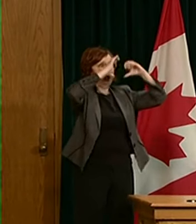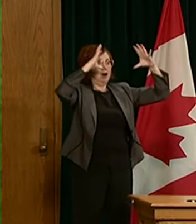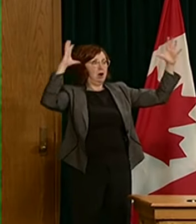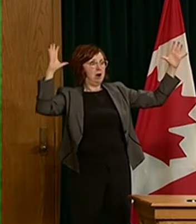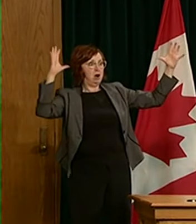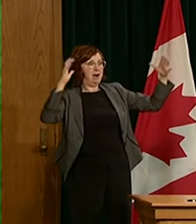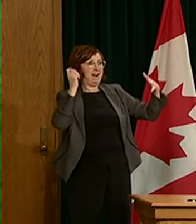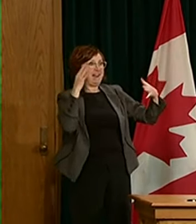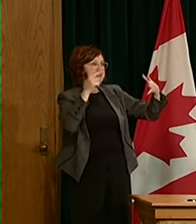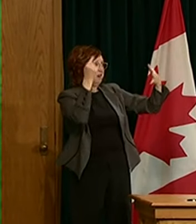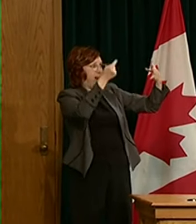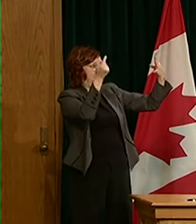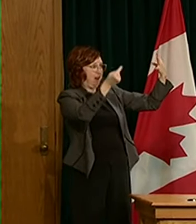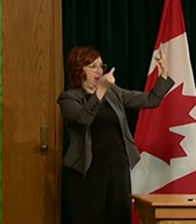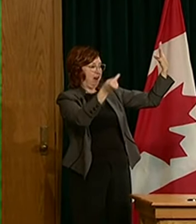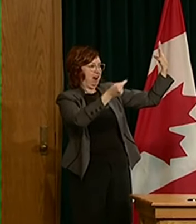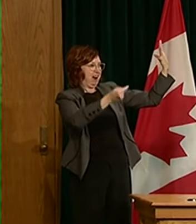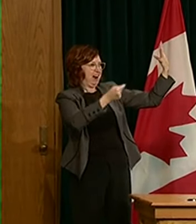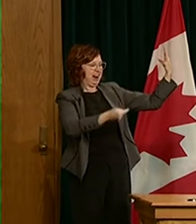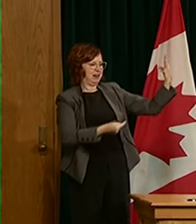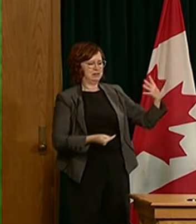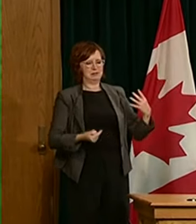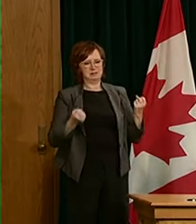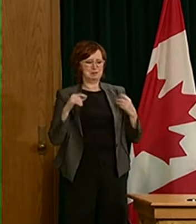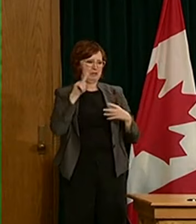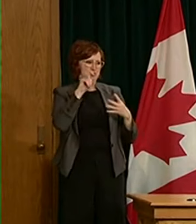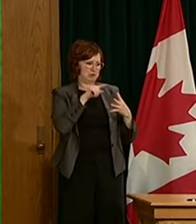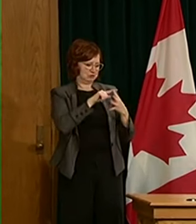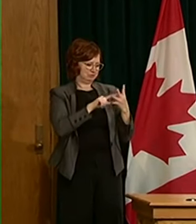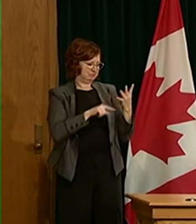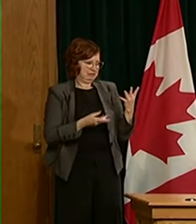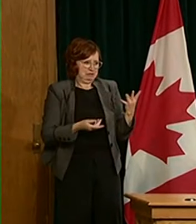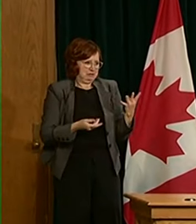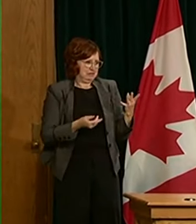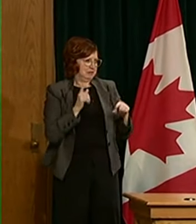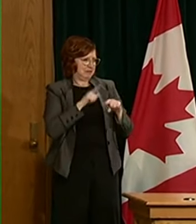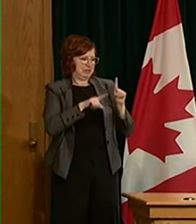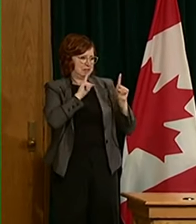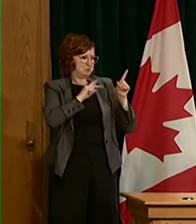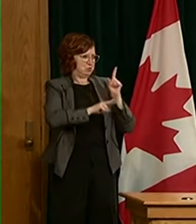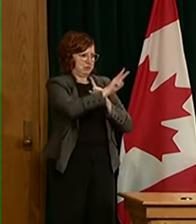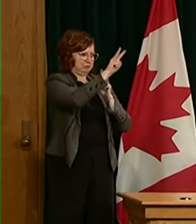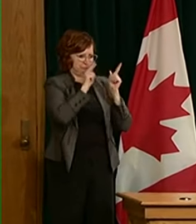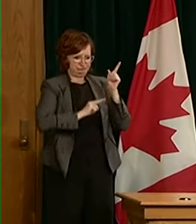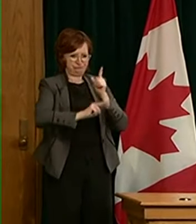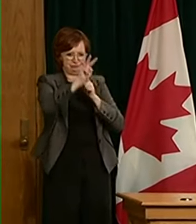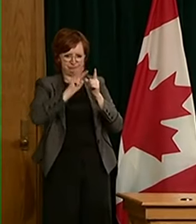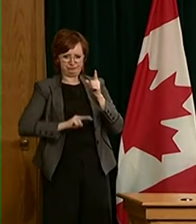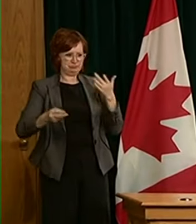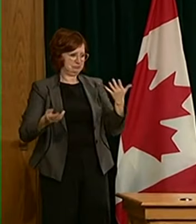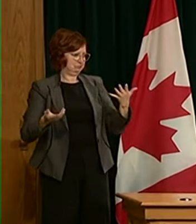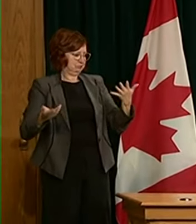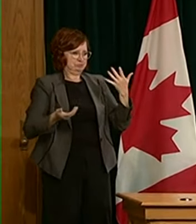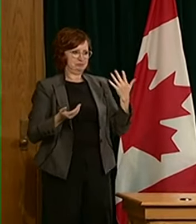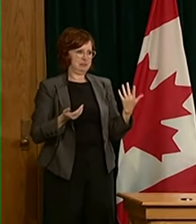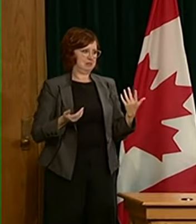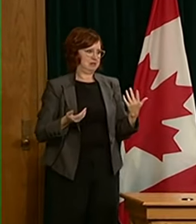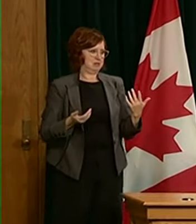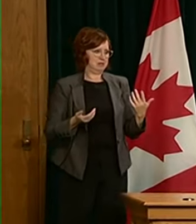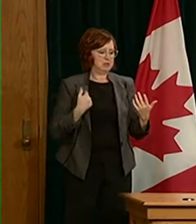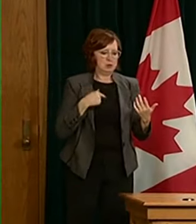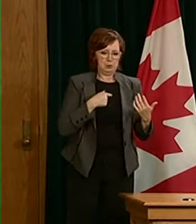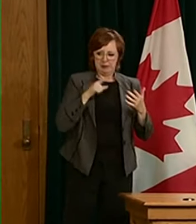and we are considering, again, with the Chief Medical Health Officer's leadership, having conversations about what does further expansion of